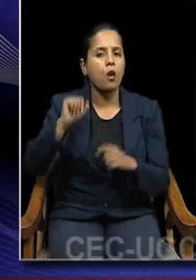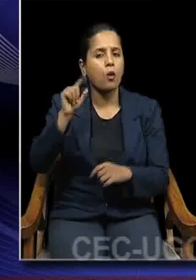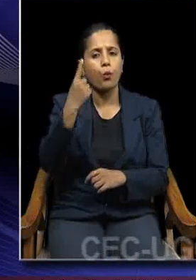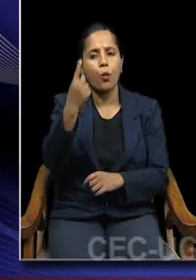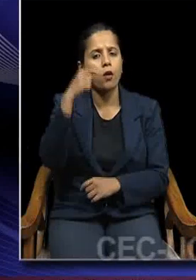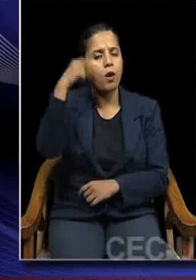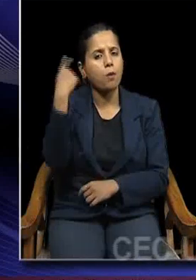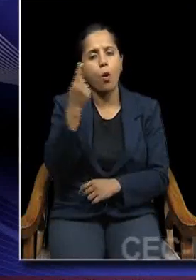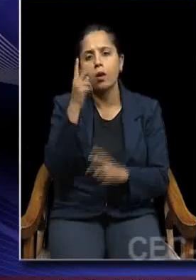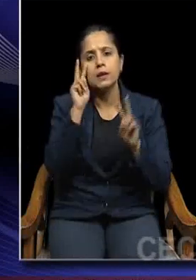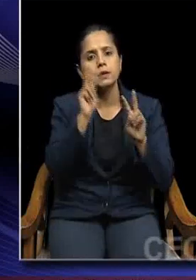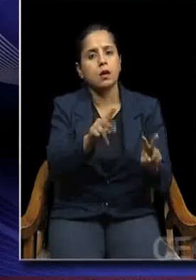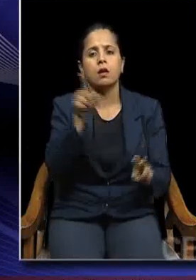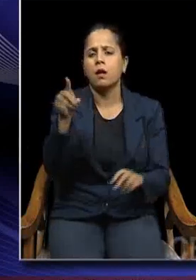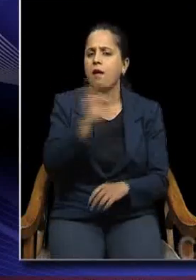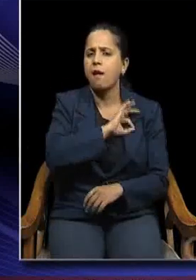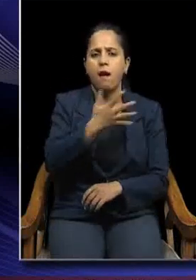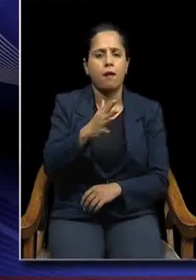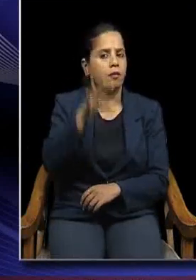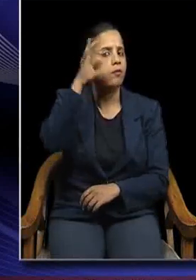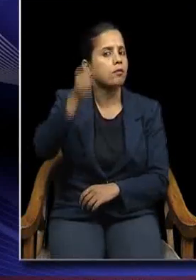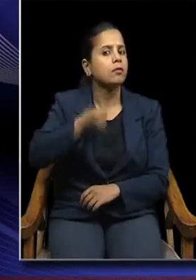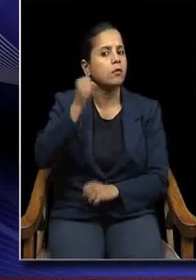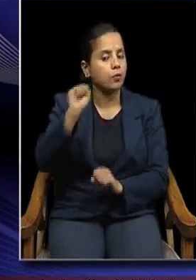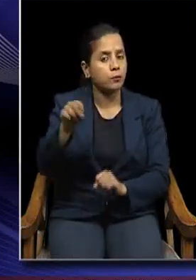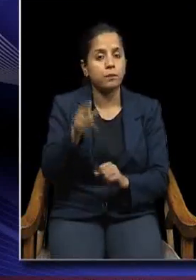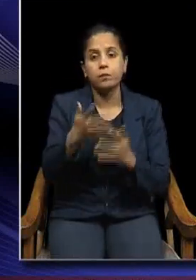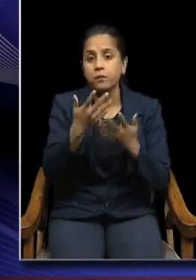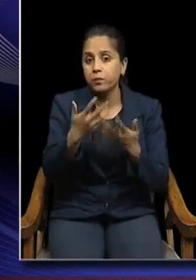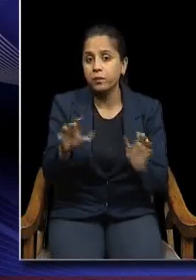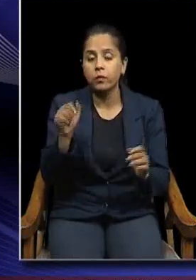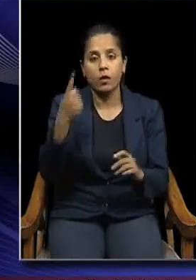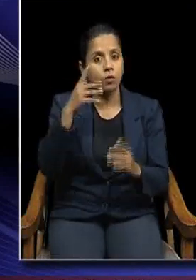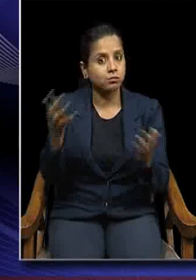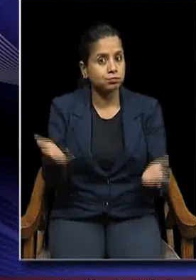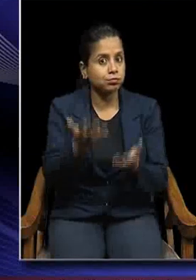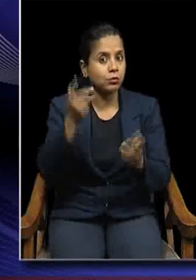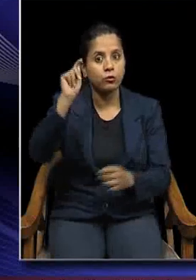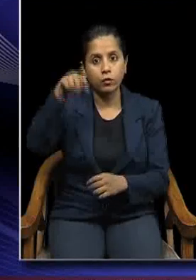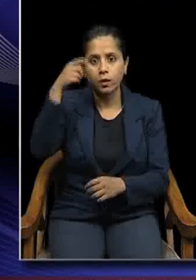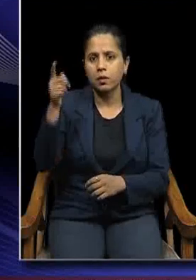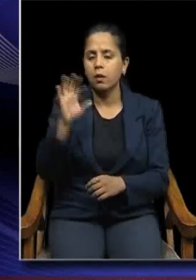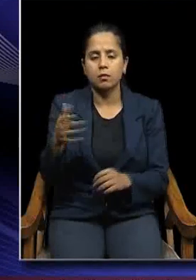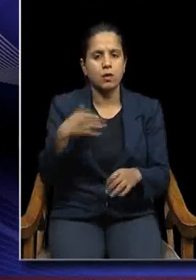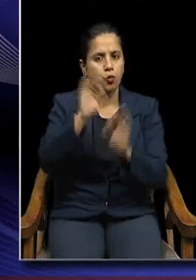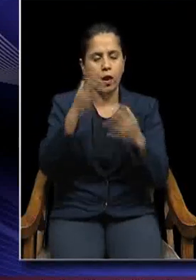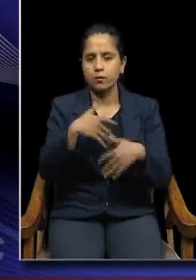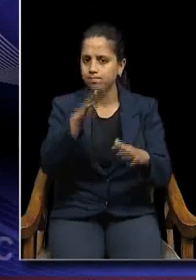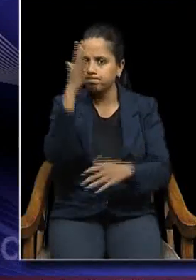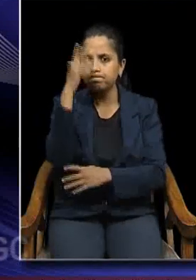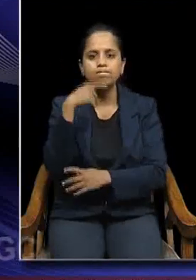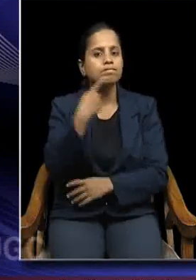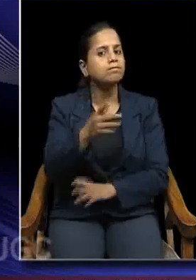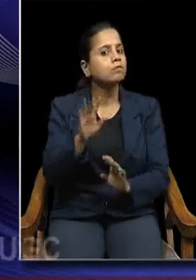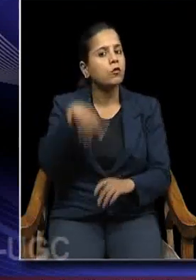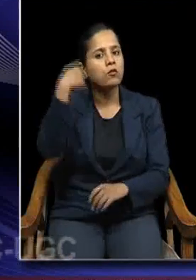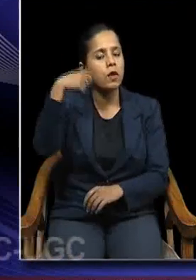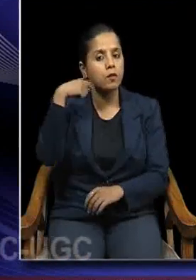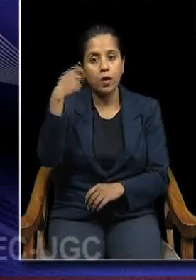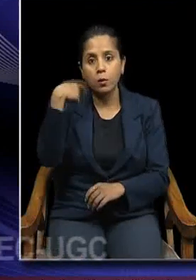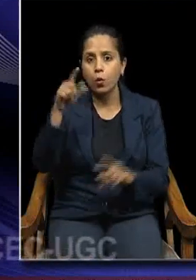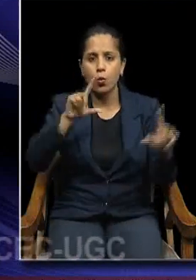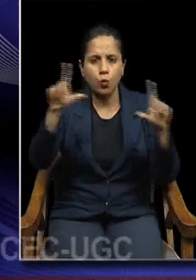film, and even for any kind of encouragement to the films he was not ready. So the filmmakers,